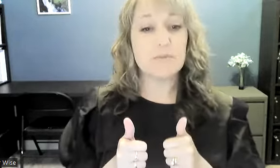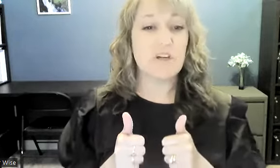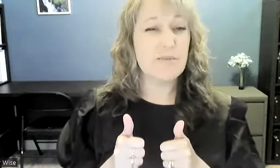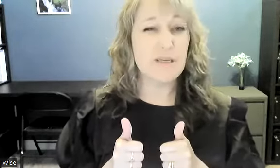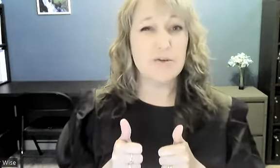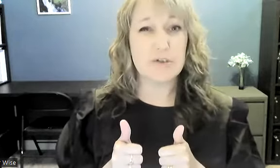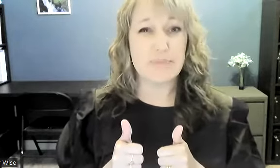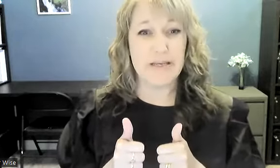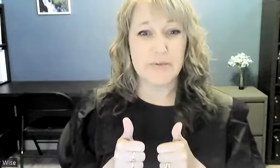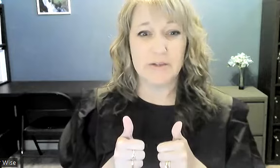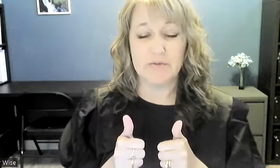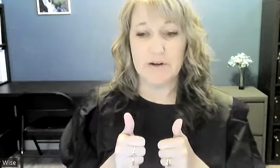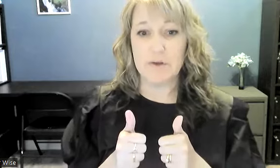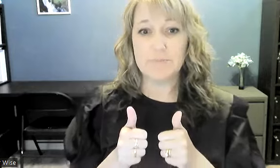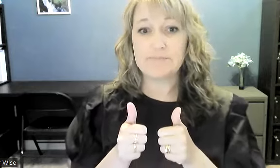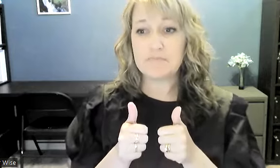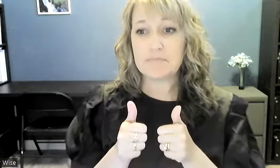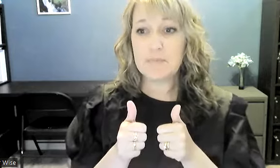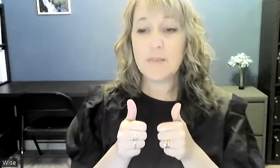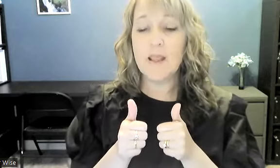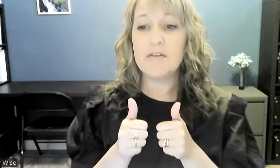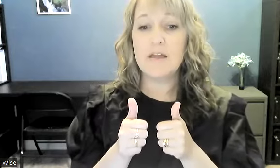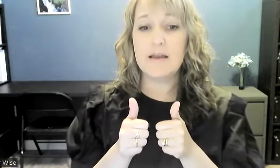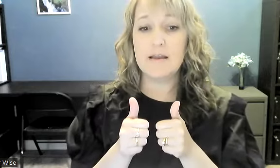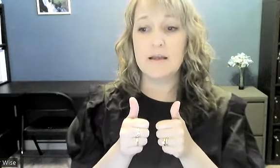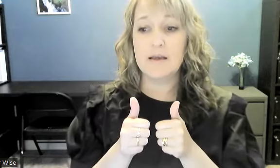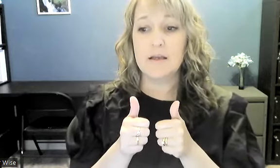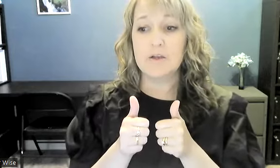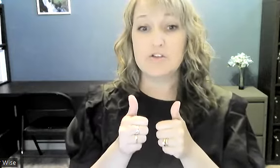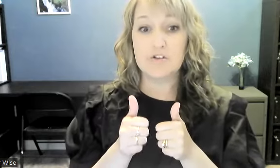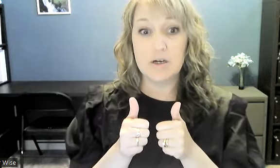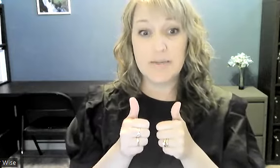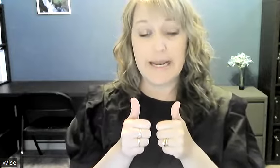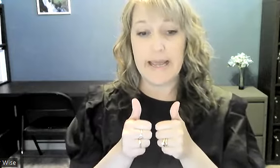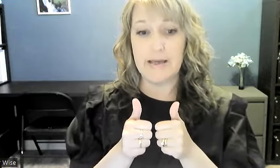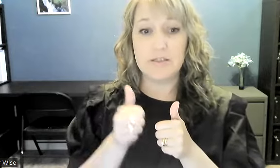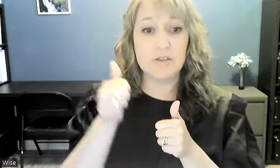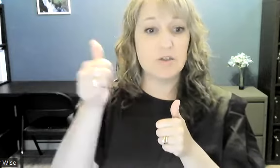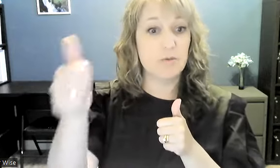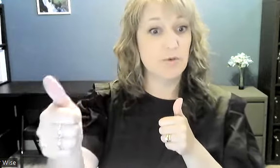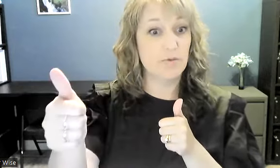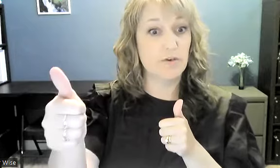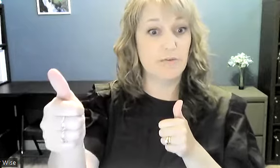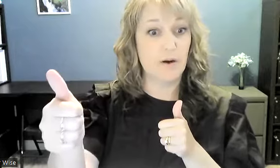Start them in neutral space right here in front of you, and then use your dominant hand to move far